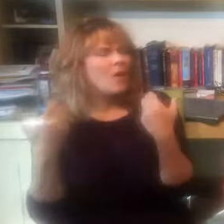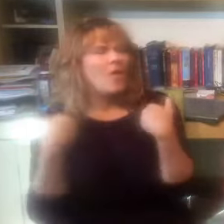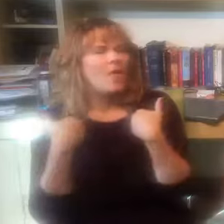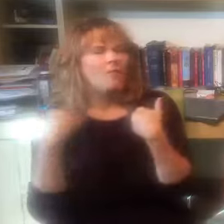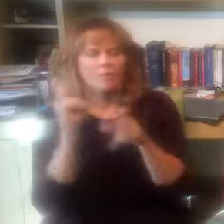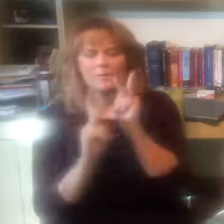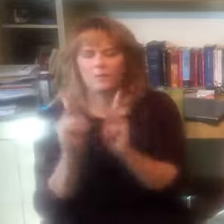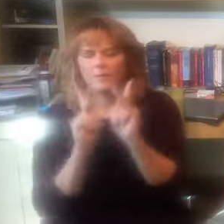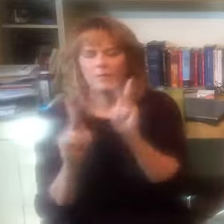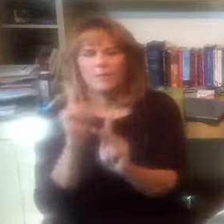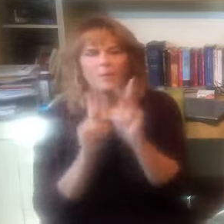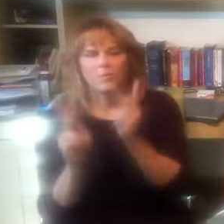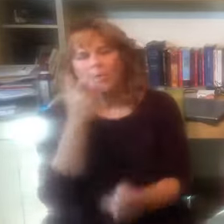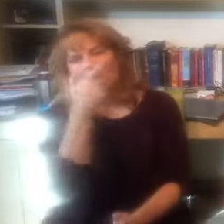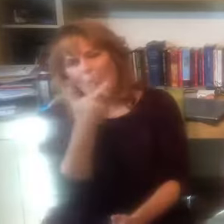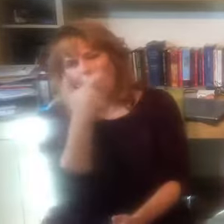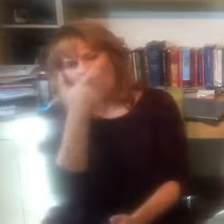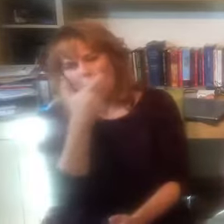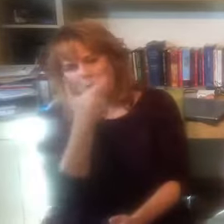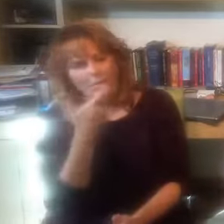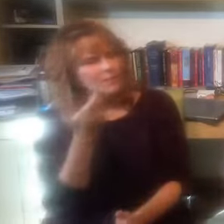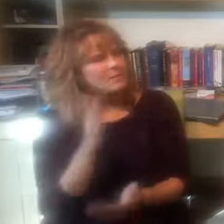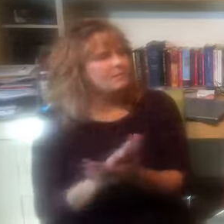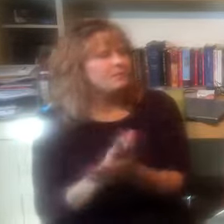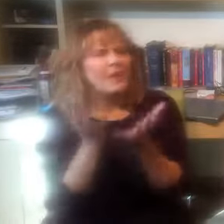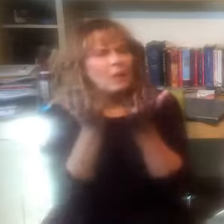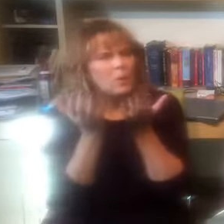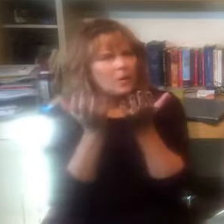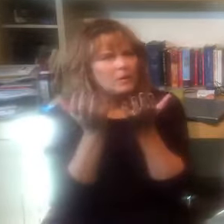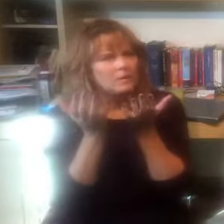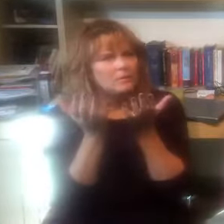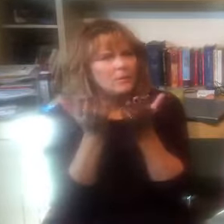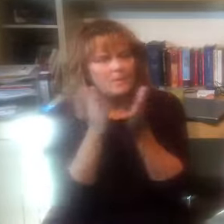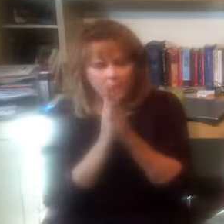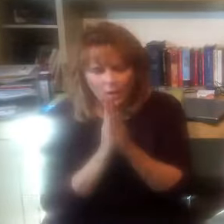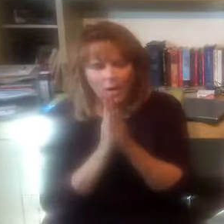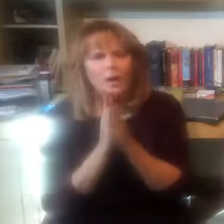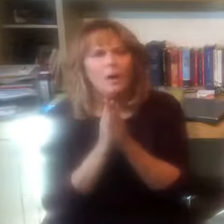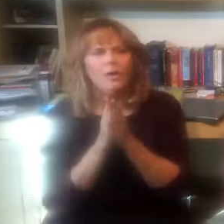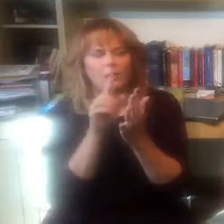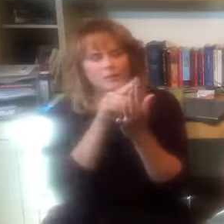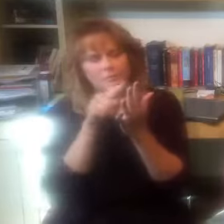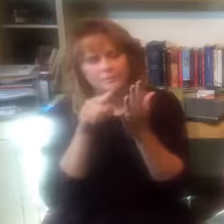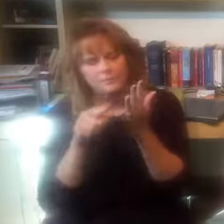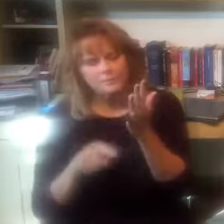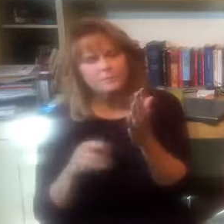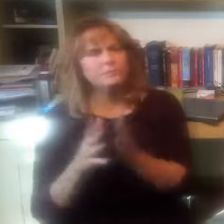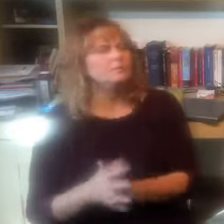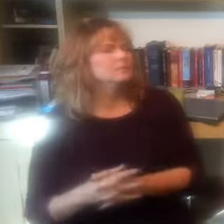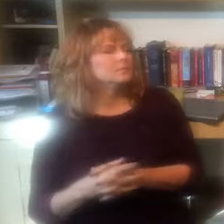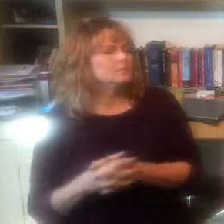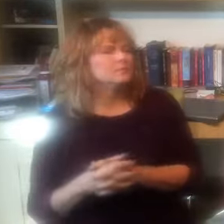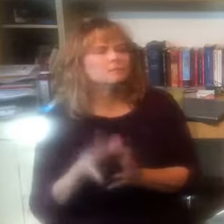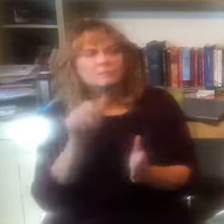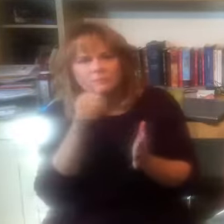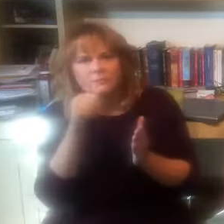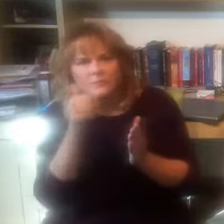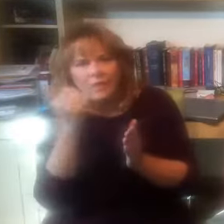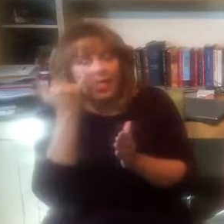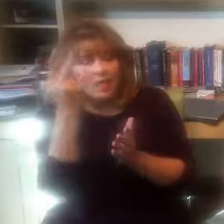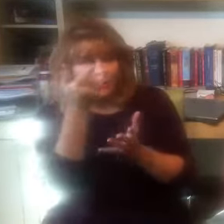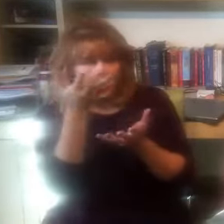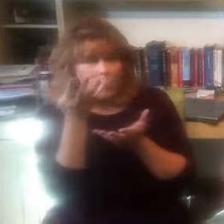that are watching us and they want prayer for them or someone else. If you if you're one